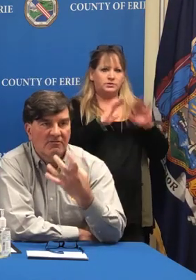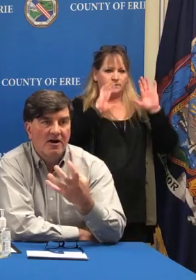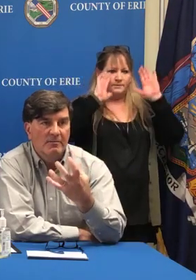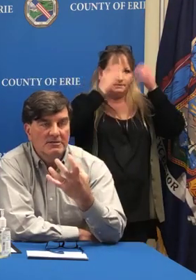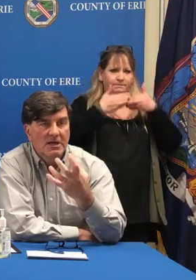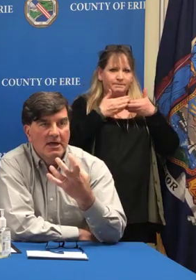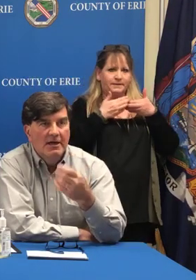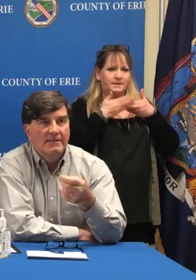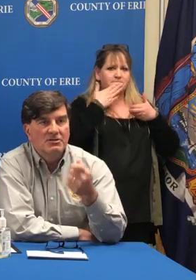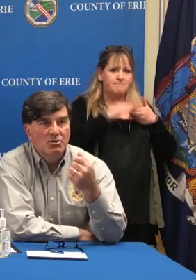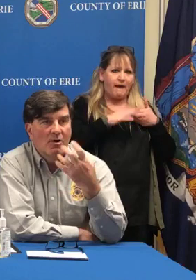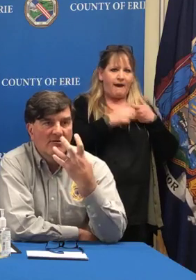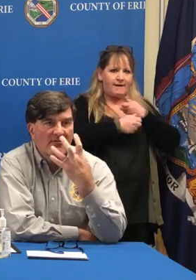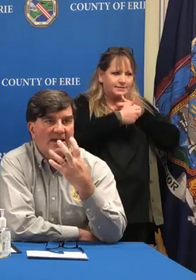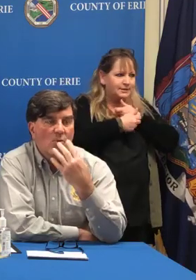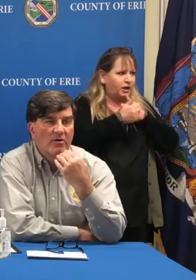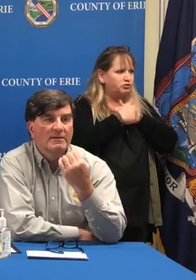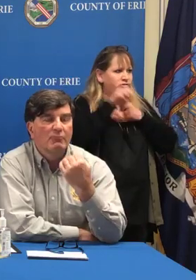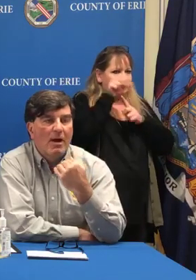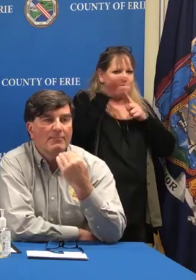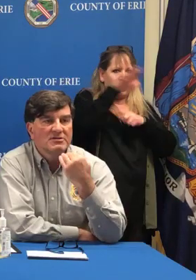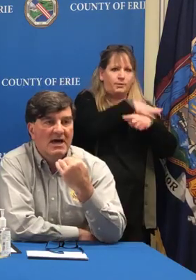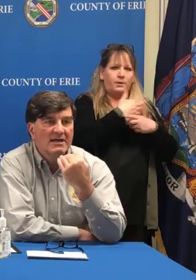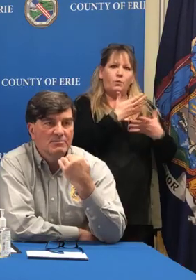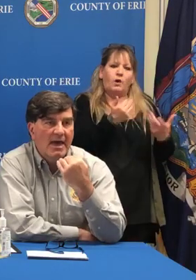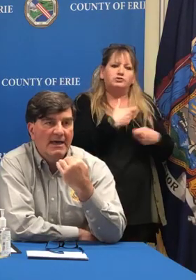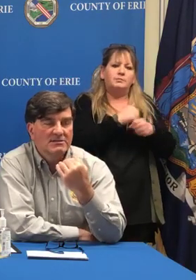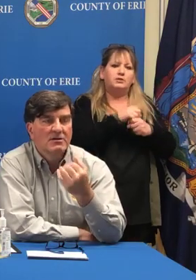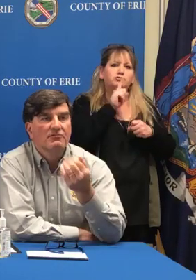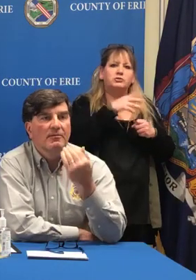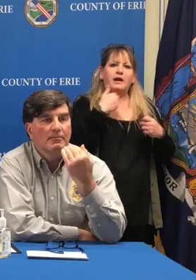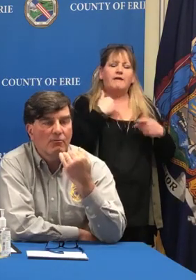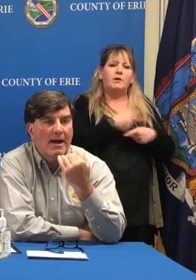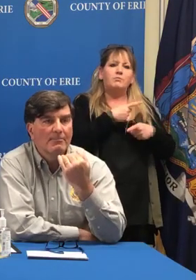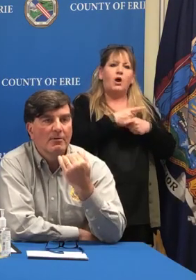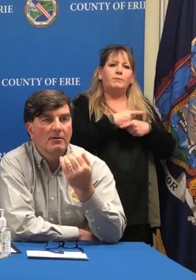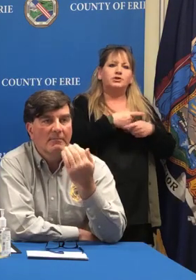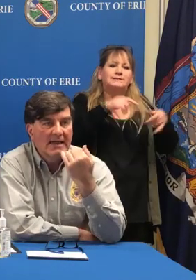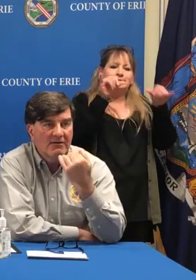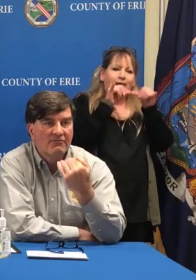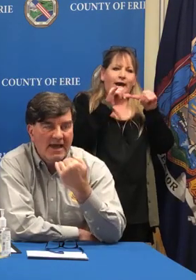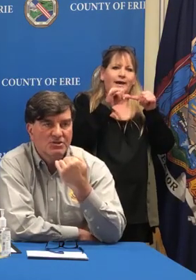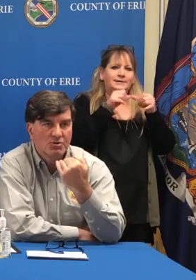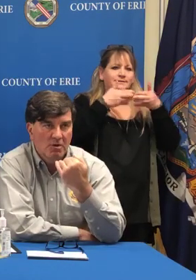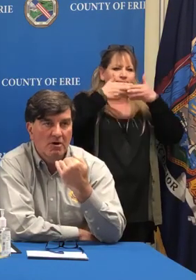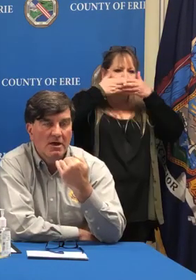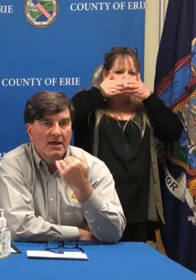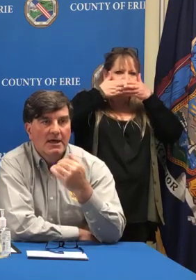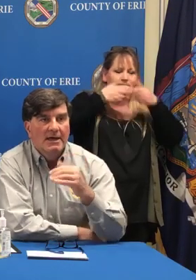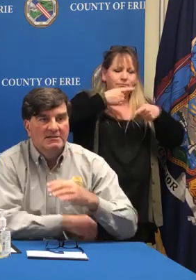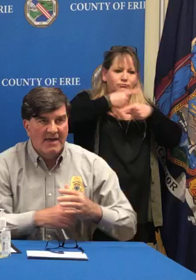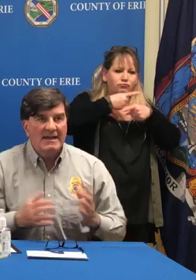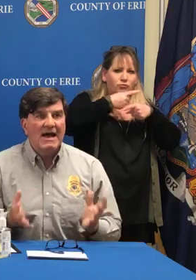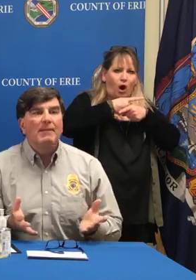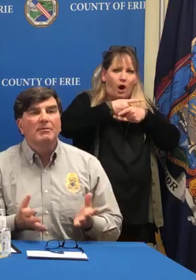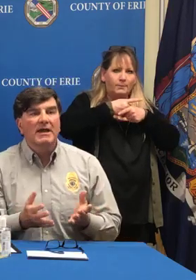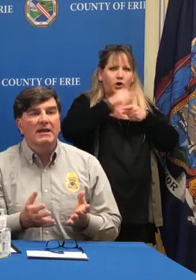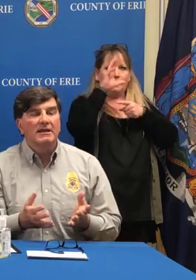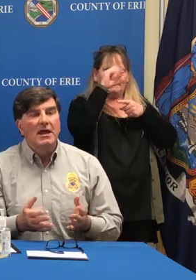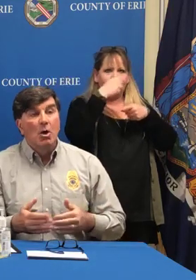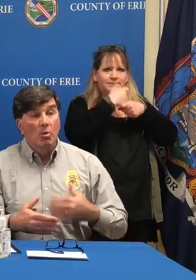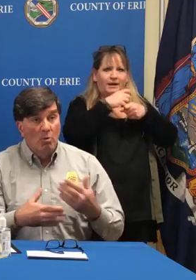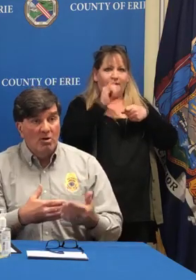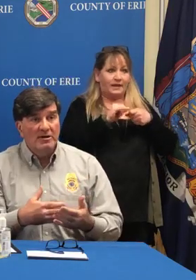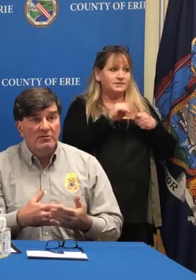hazardous environment that you are in fact wearing the proper size mask from the proper manufacturer. It's that